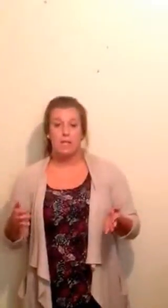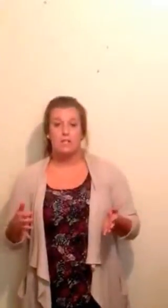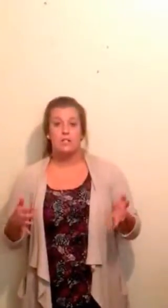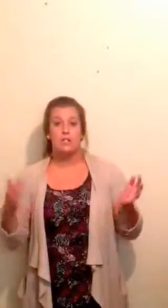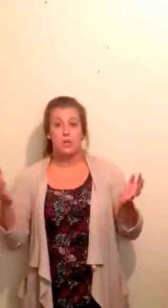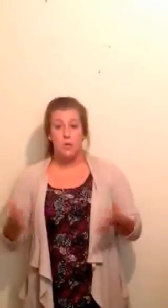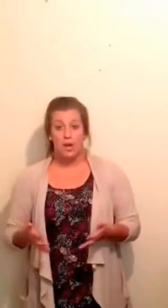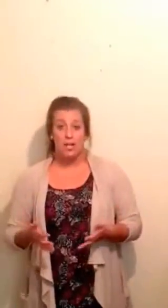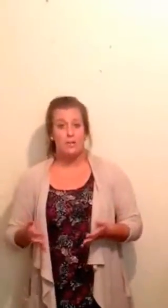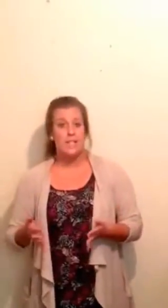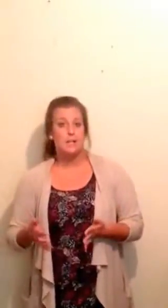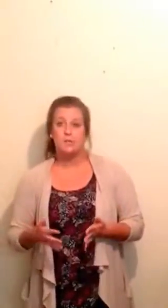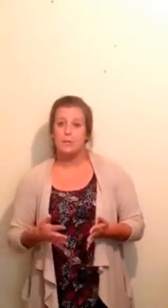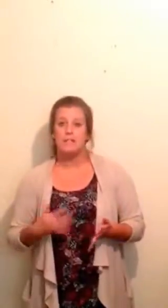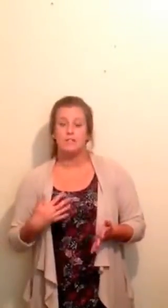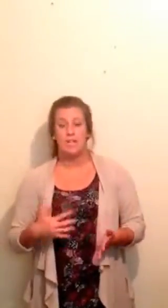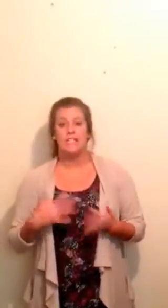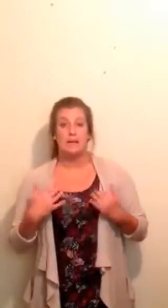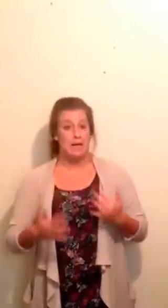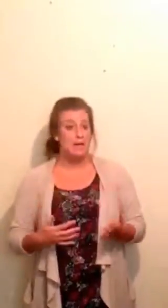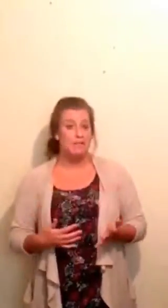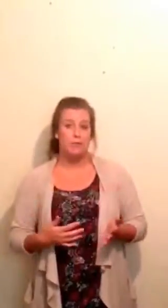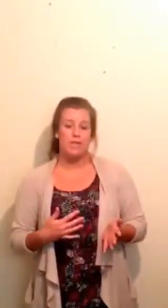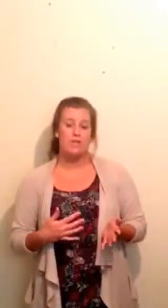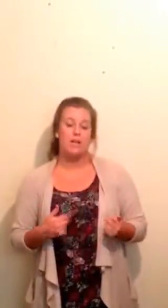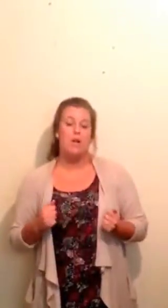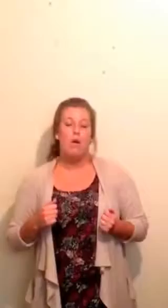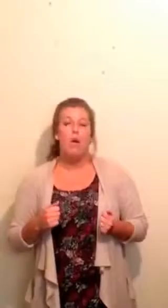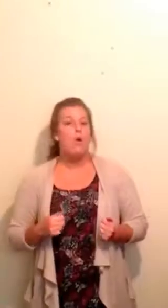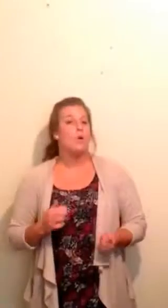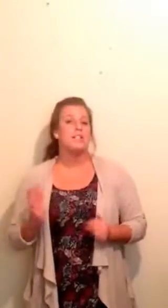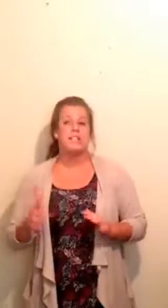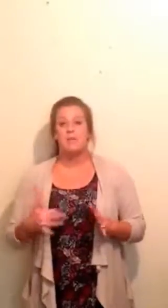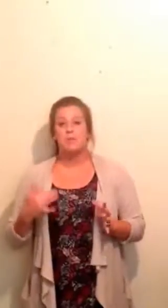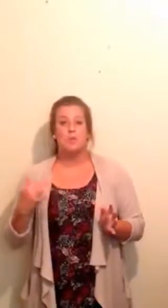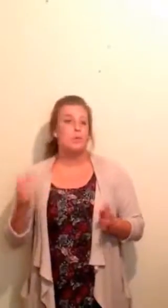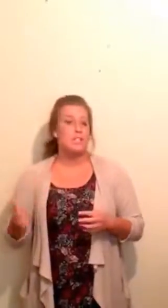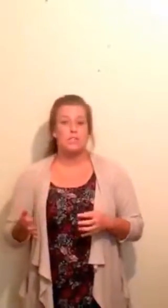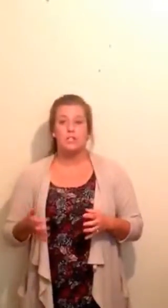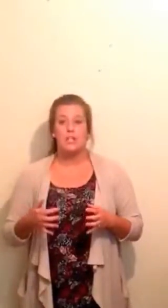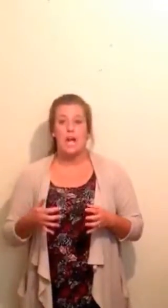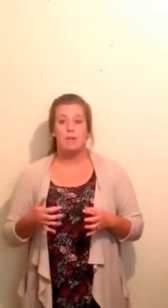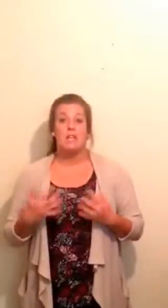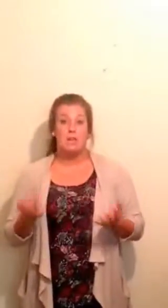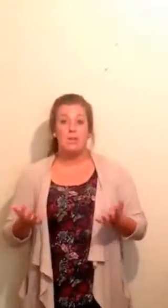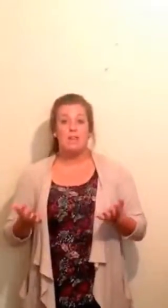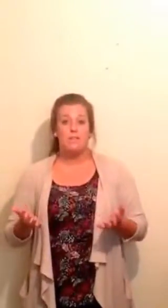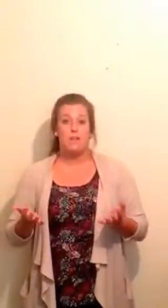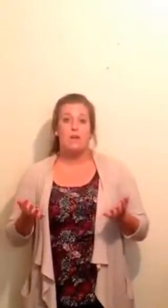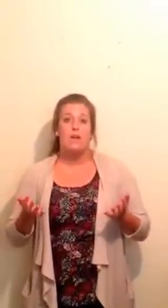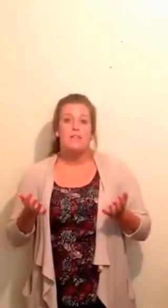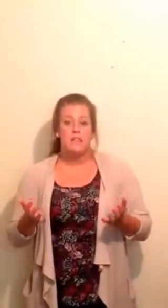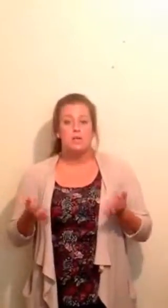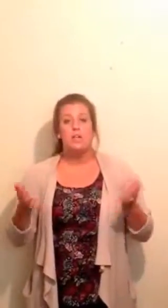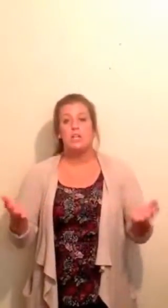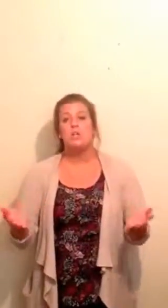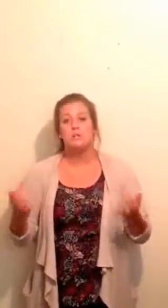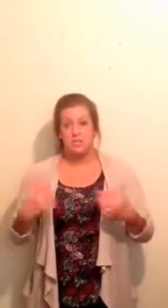page. And so you want to use that notes page to take down any information or steps or procedures that you may feel that you can use through